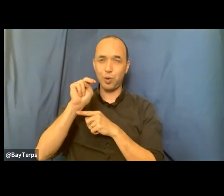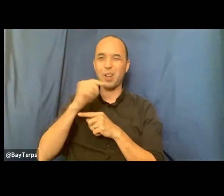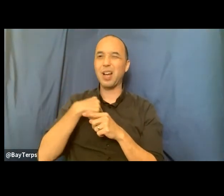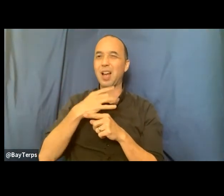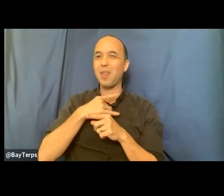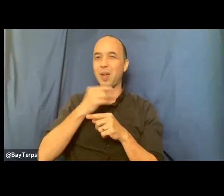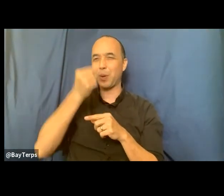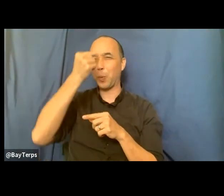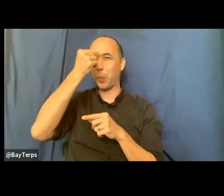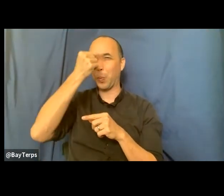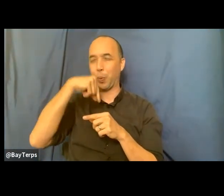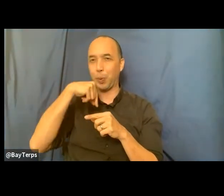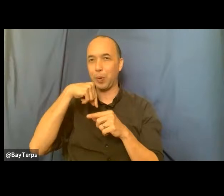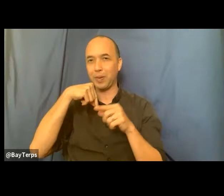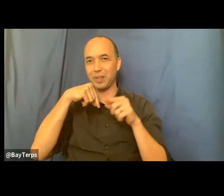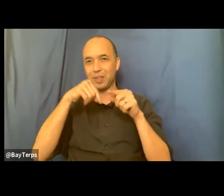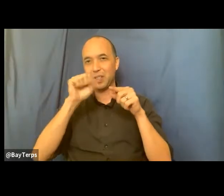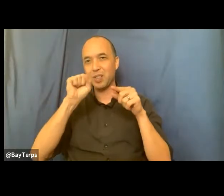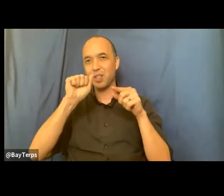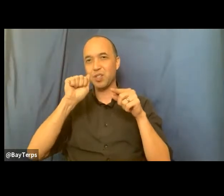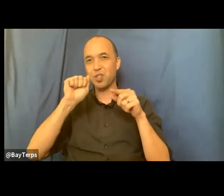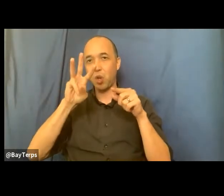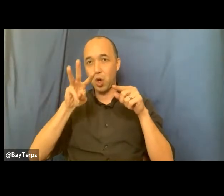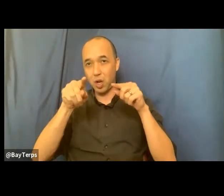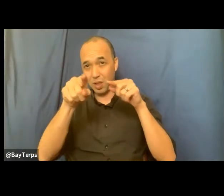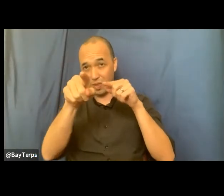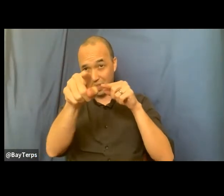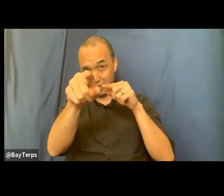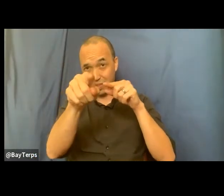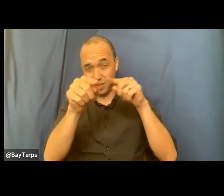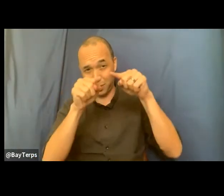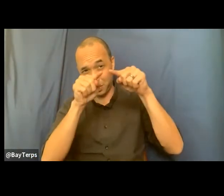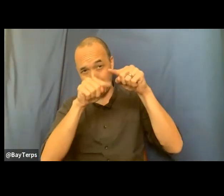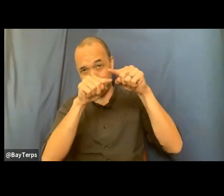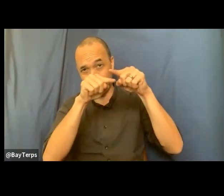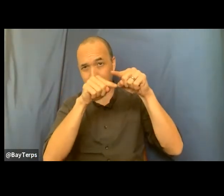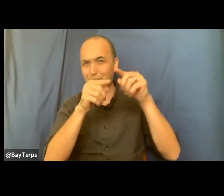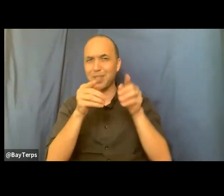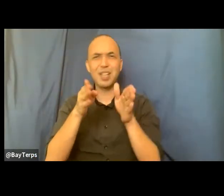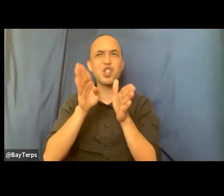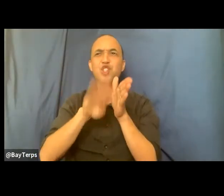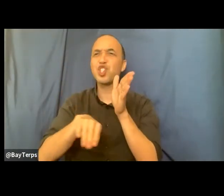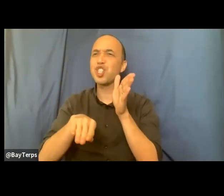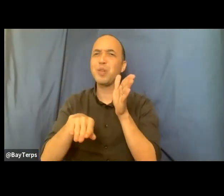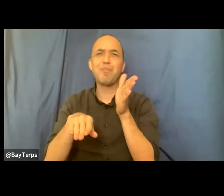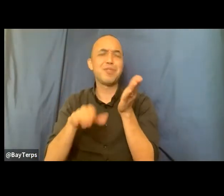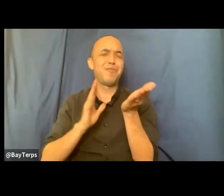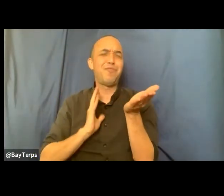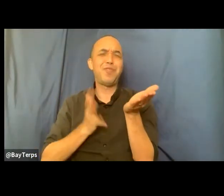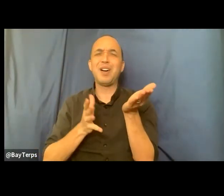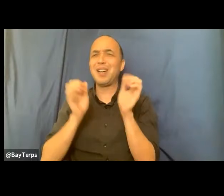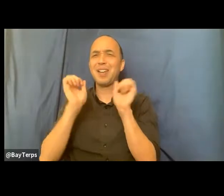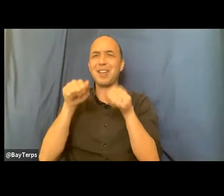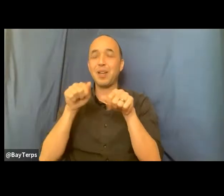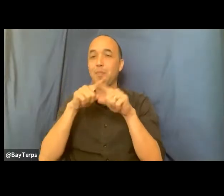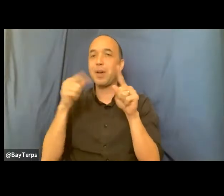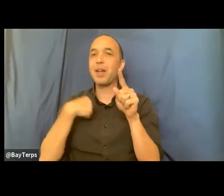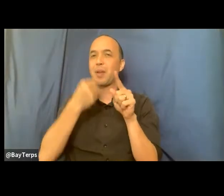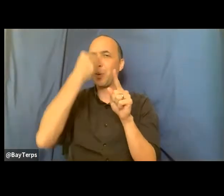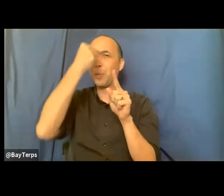Whether it's like a cheapo one like these, they'll get the jobs done. But I do like that thin